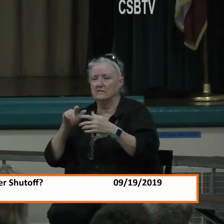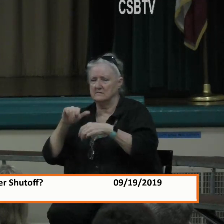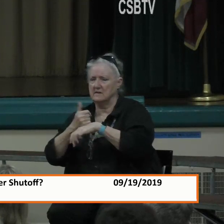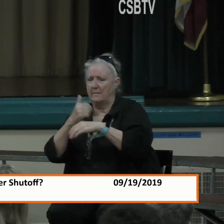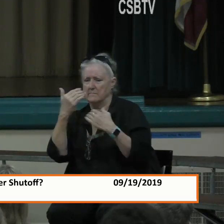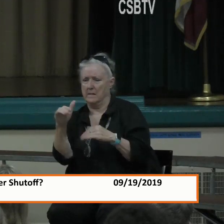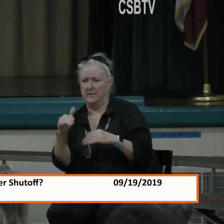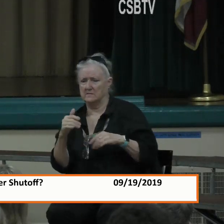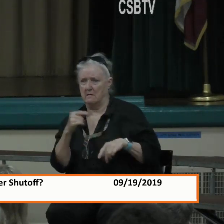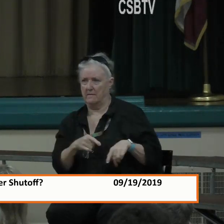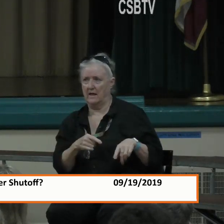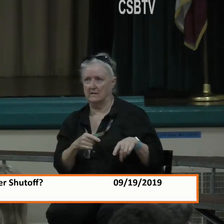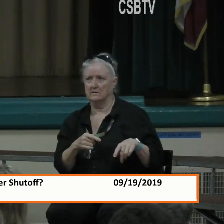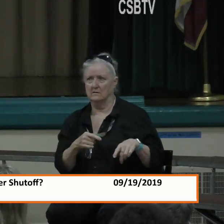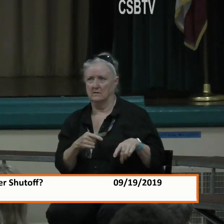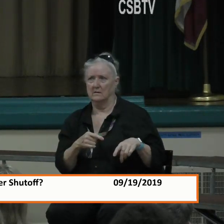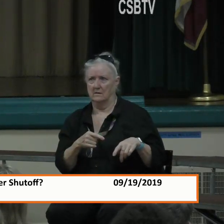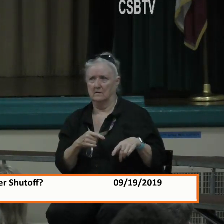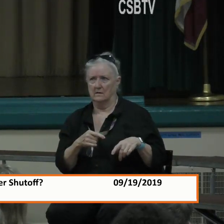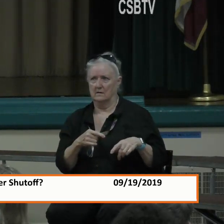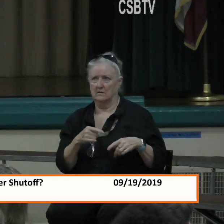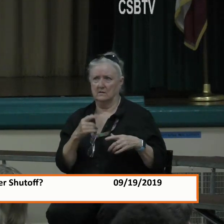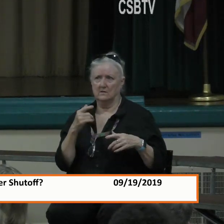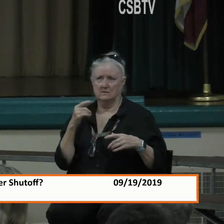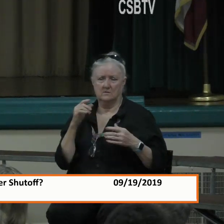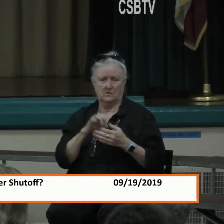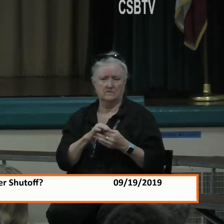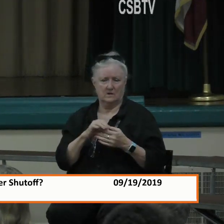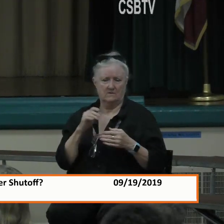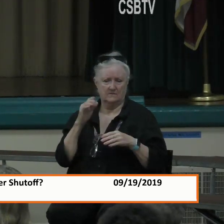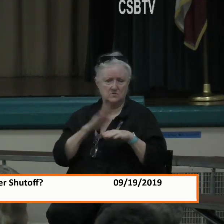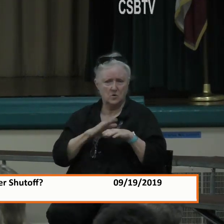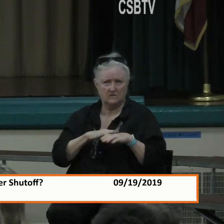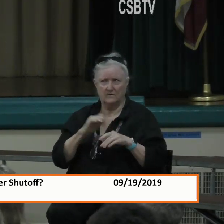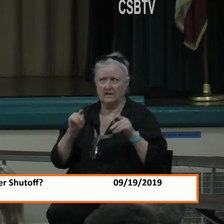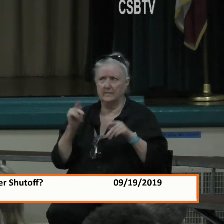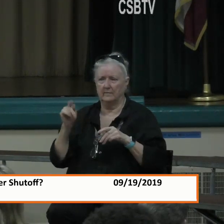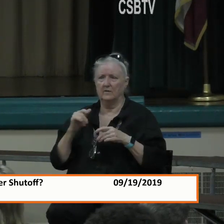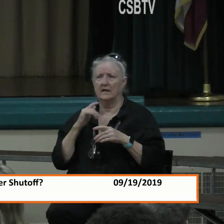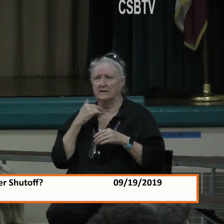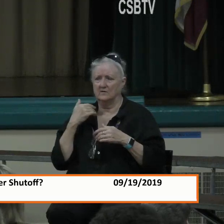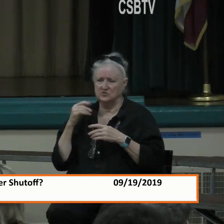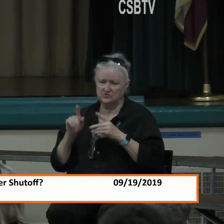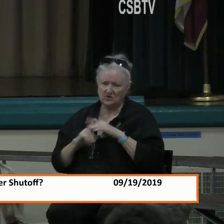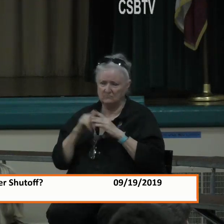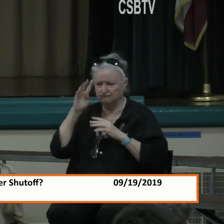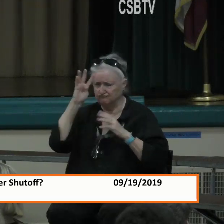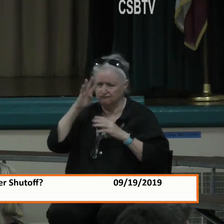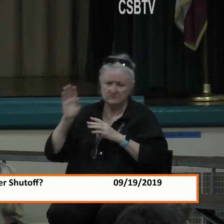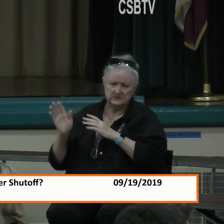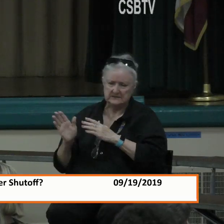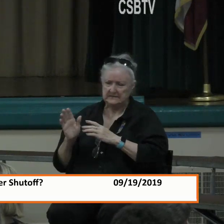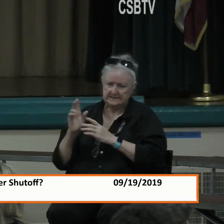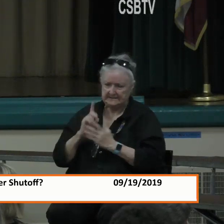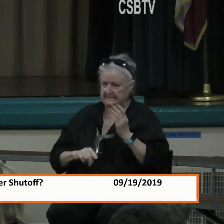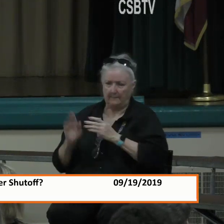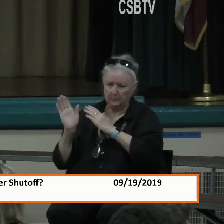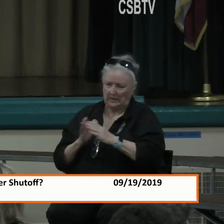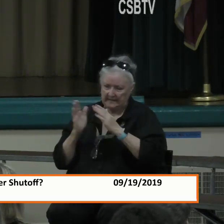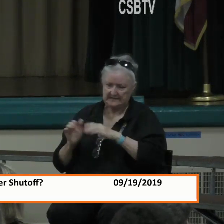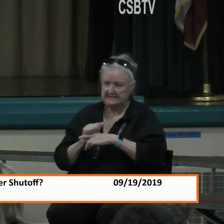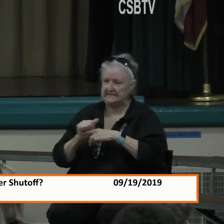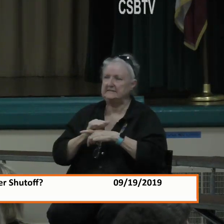that in terms of coming up and notifying people and starting to come up with practices to help people deal with this